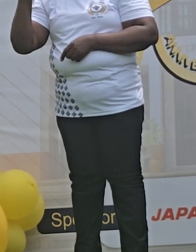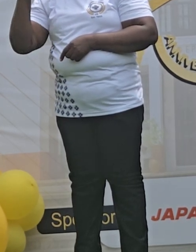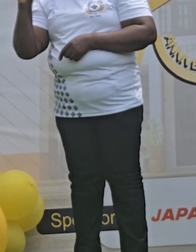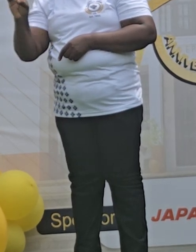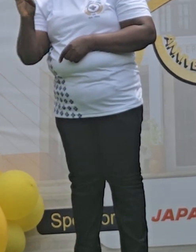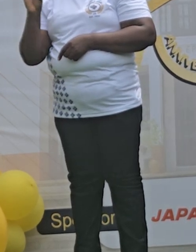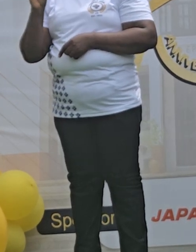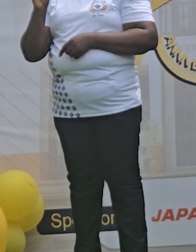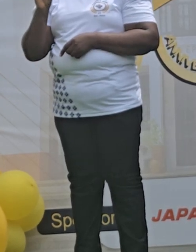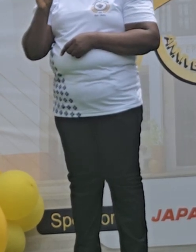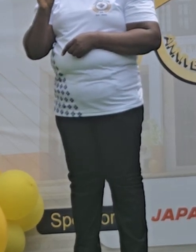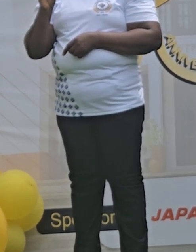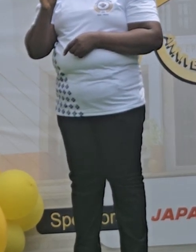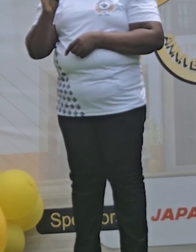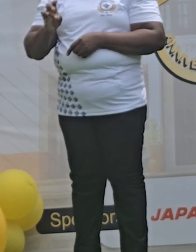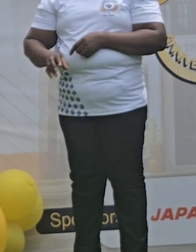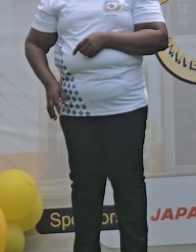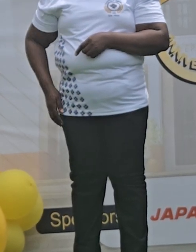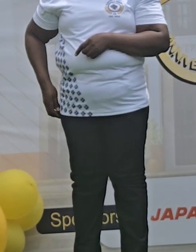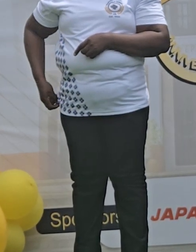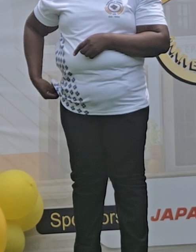1957.